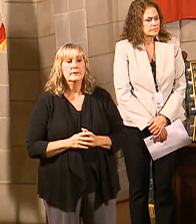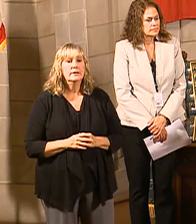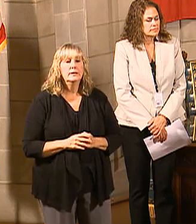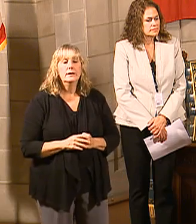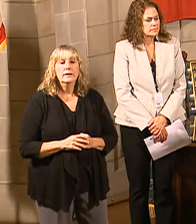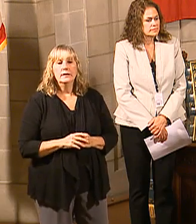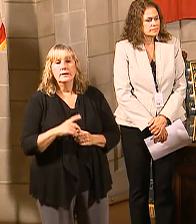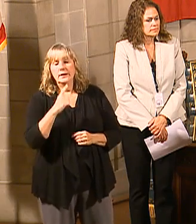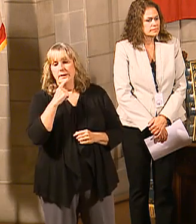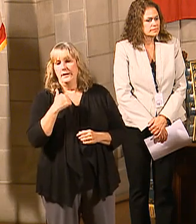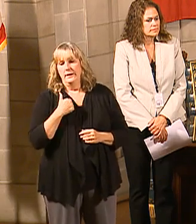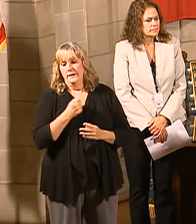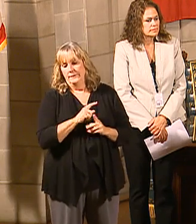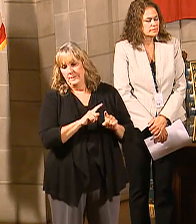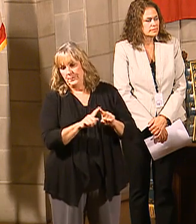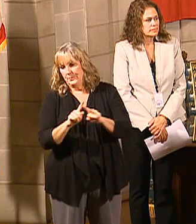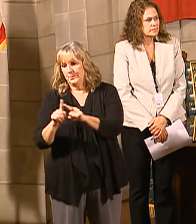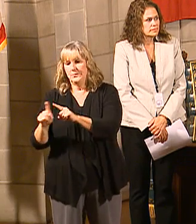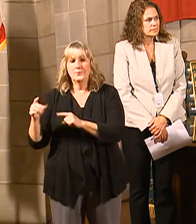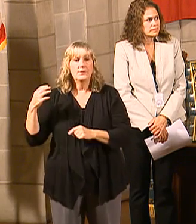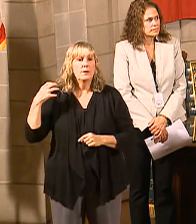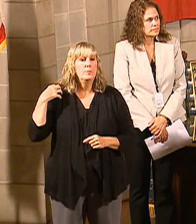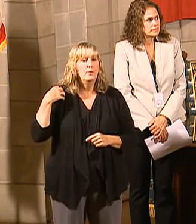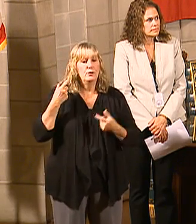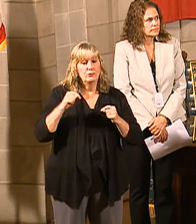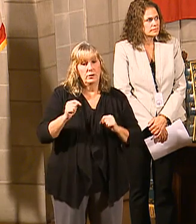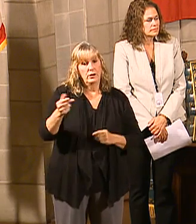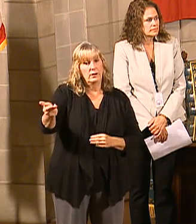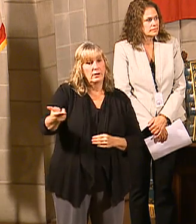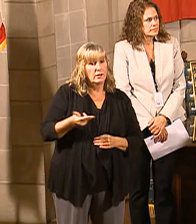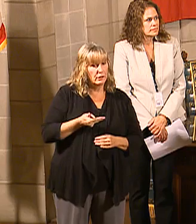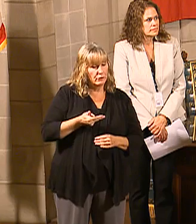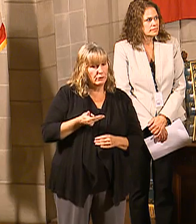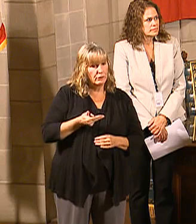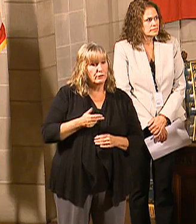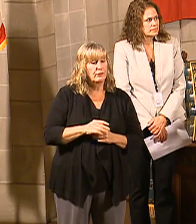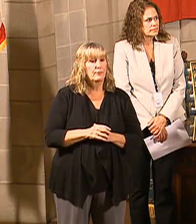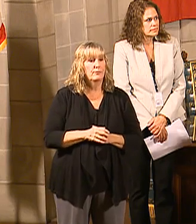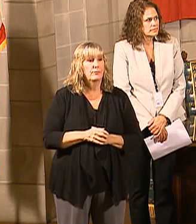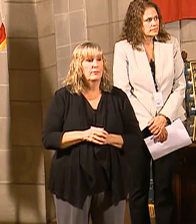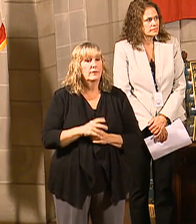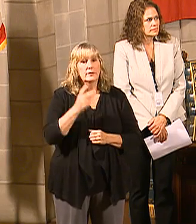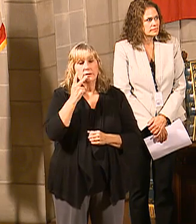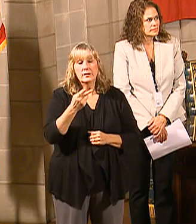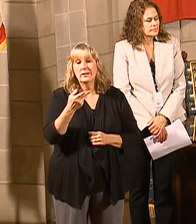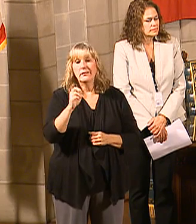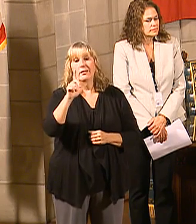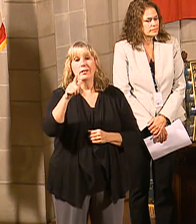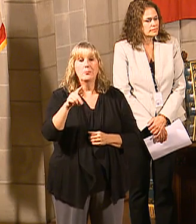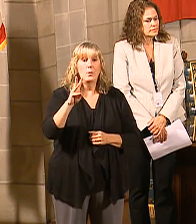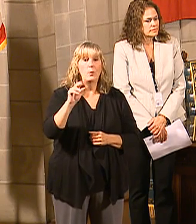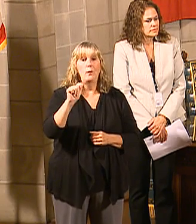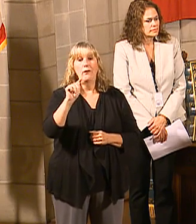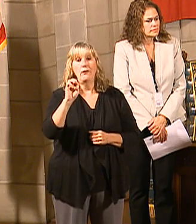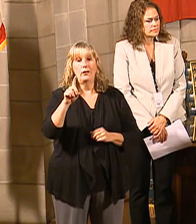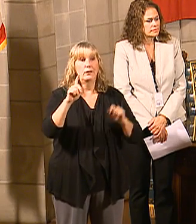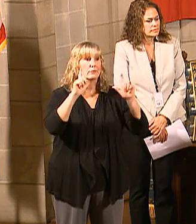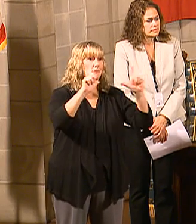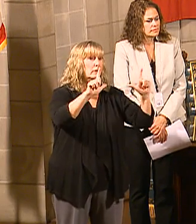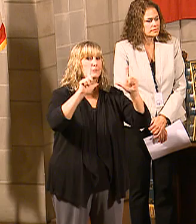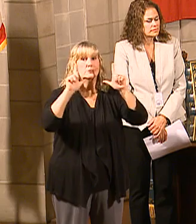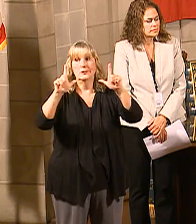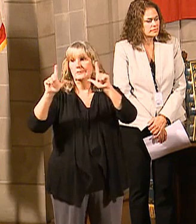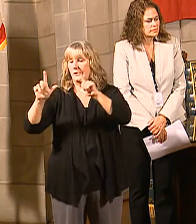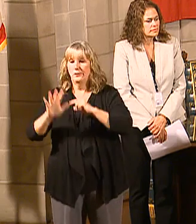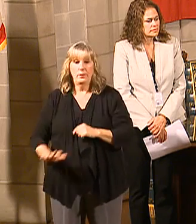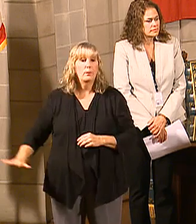got a number of employers who are trying to hire. You see the help wanted signs all over the state. So we've got a number of ways